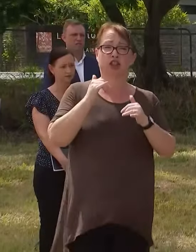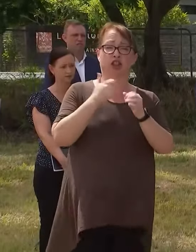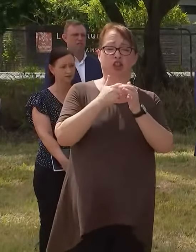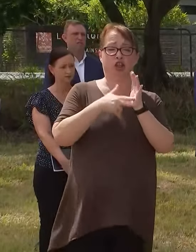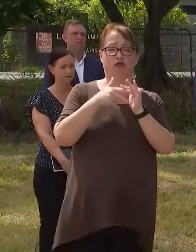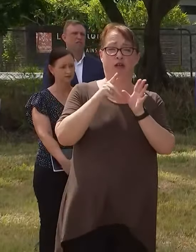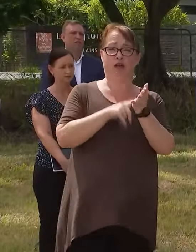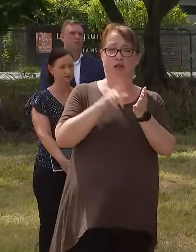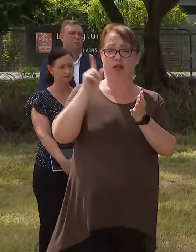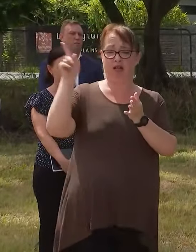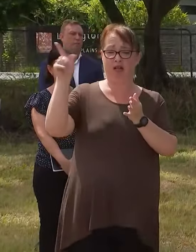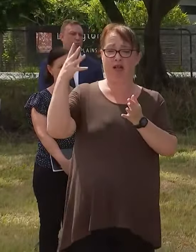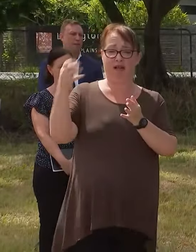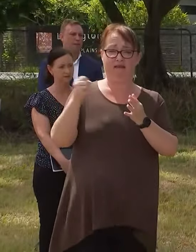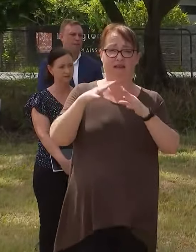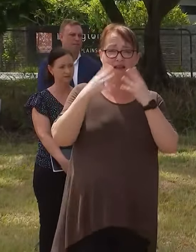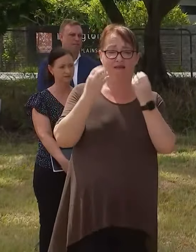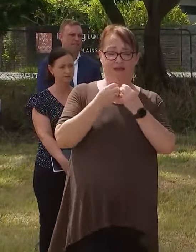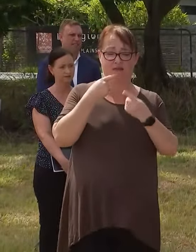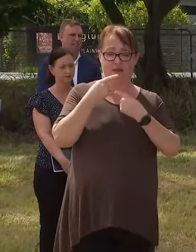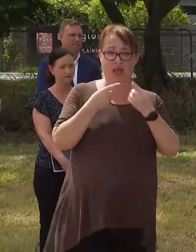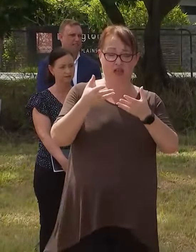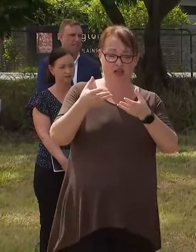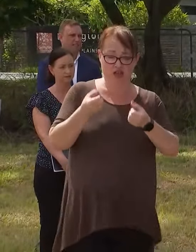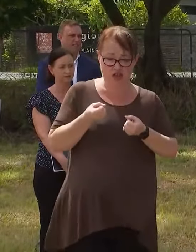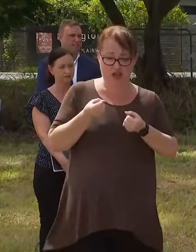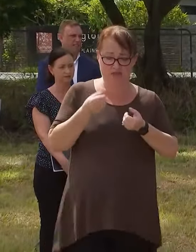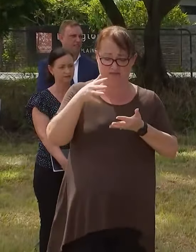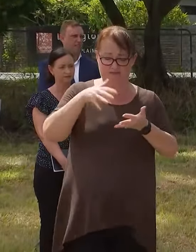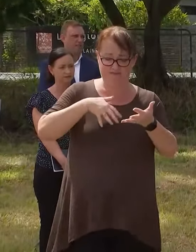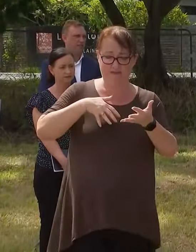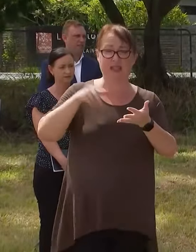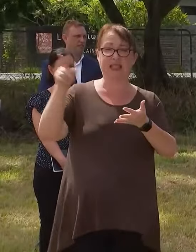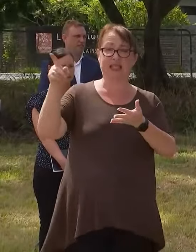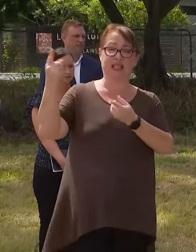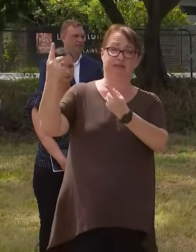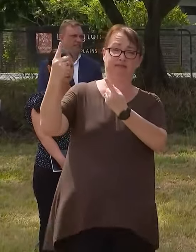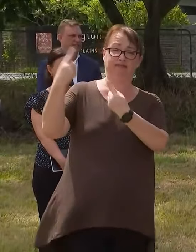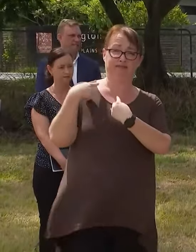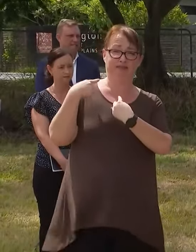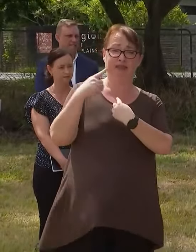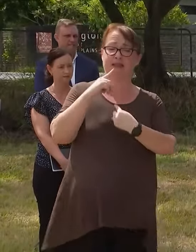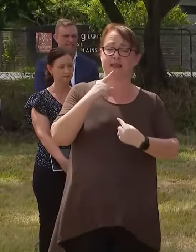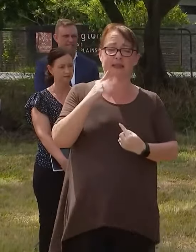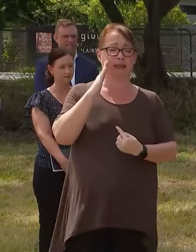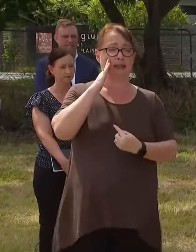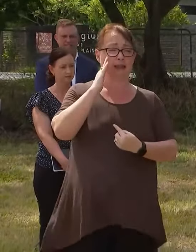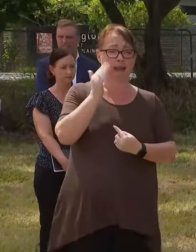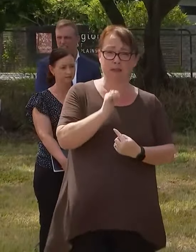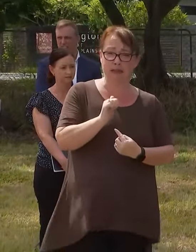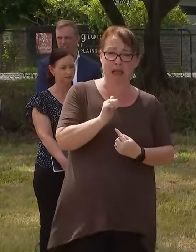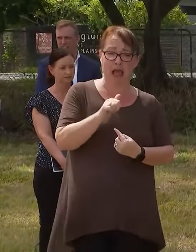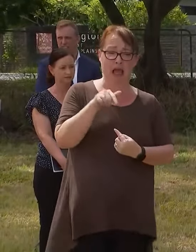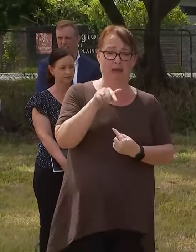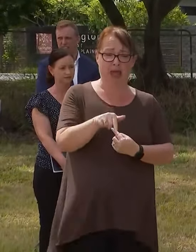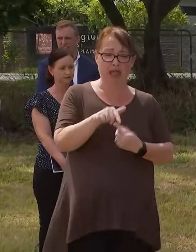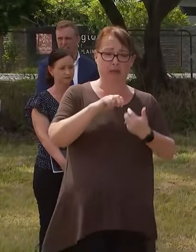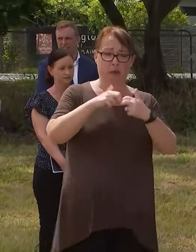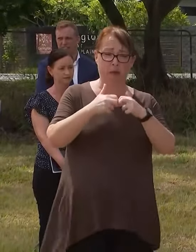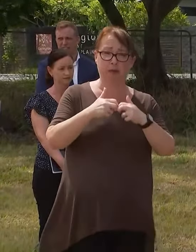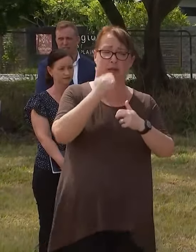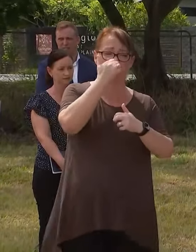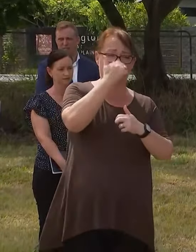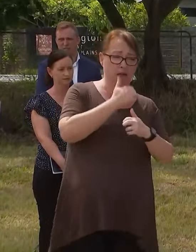him and he provided me with the clear advice that the matter, regardless of whether it was deemed small, medium or large,